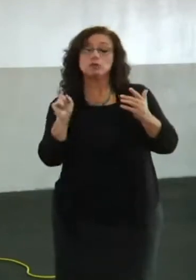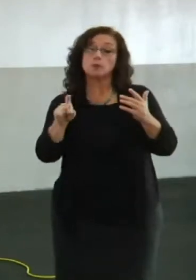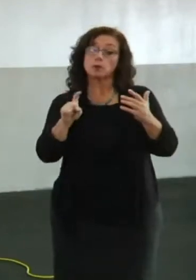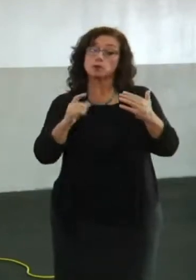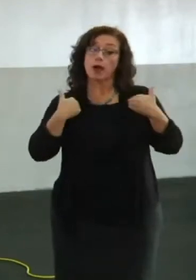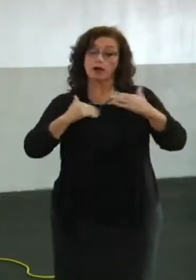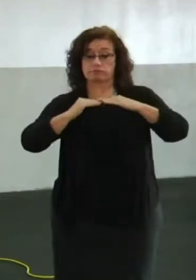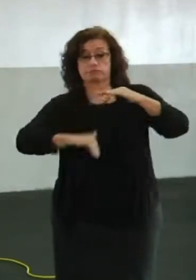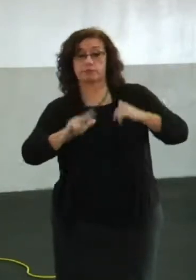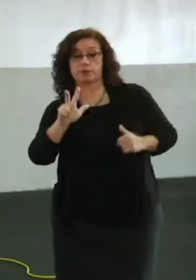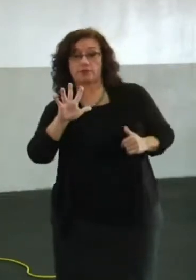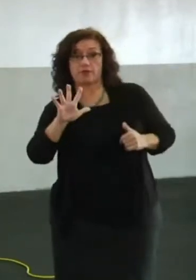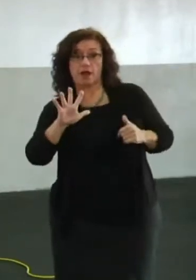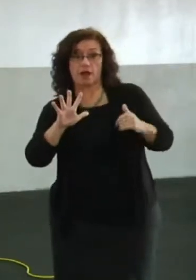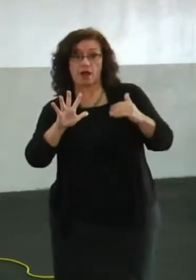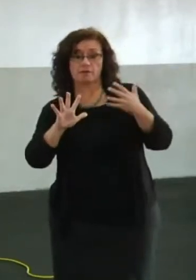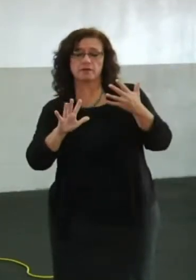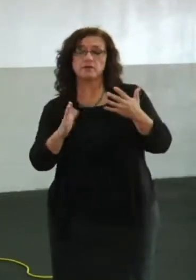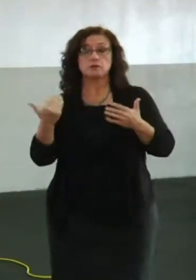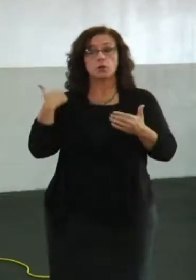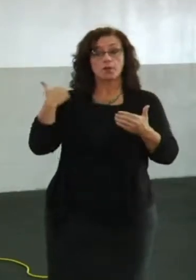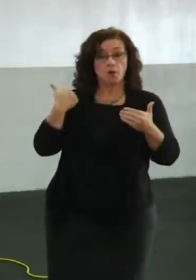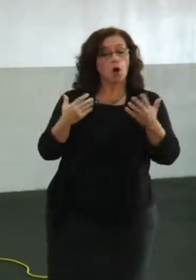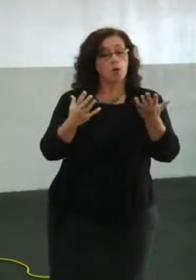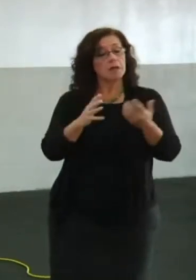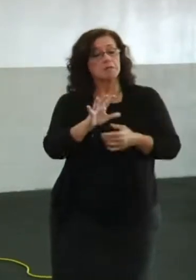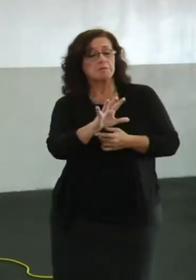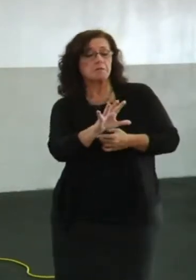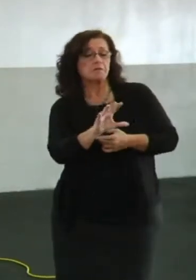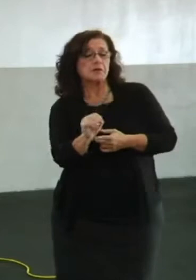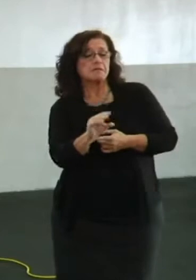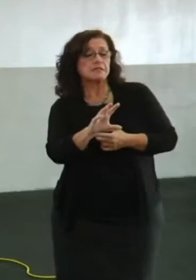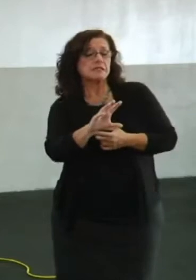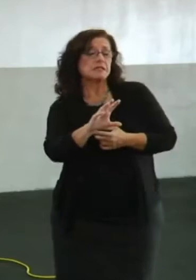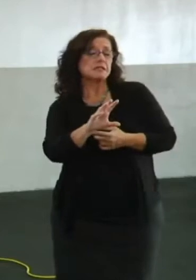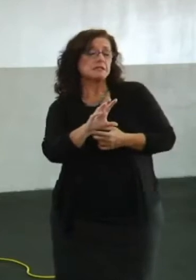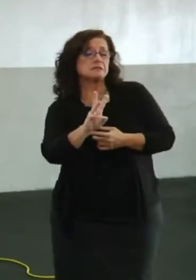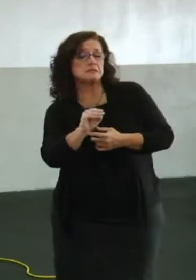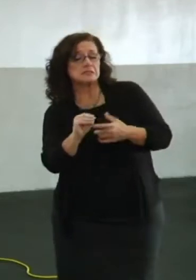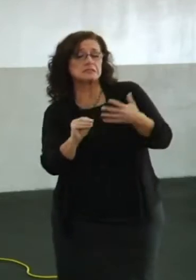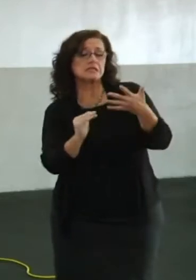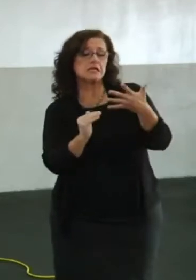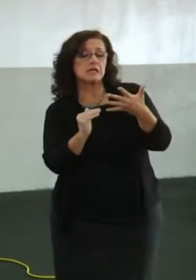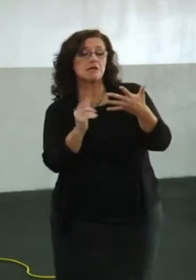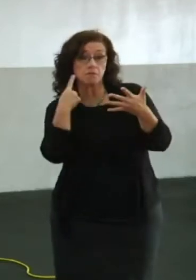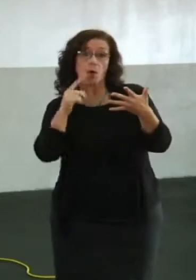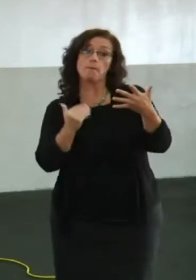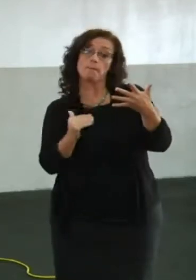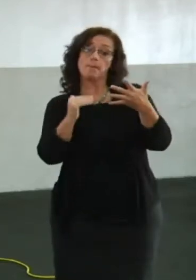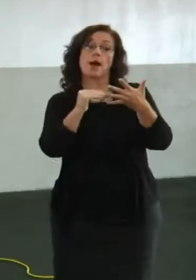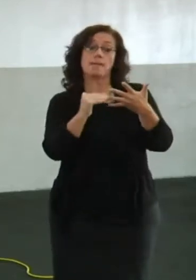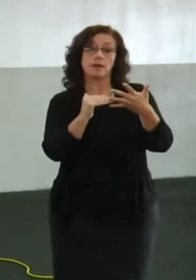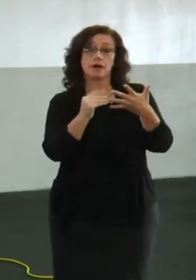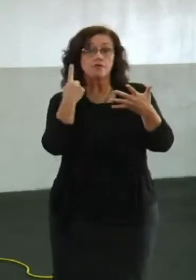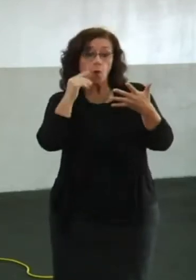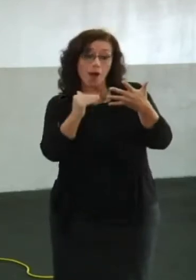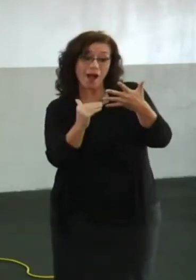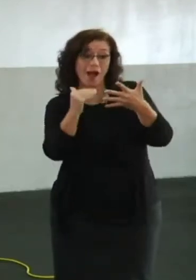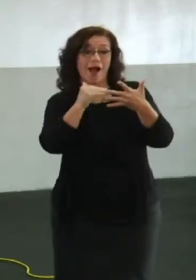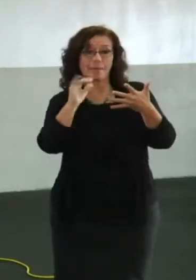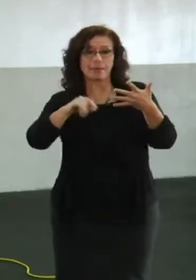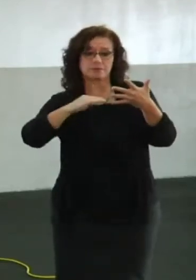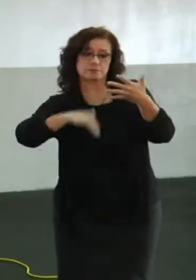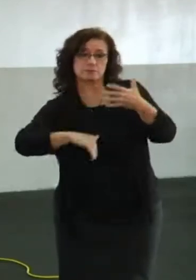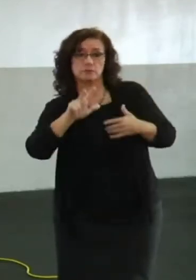not only not trending downward, we're nowhere close to meeting that that initial target. So now our next